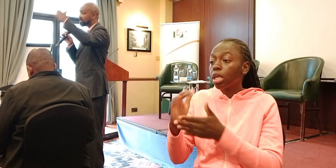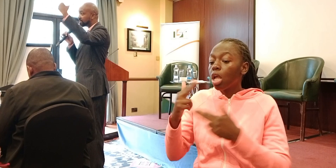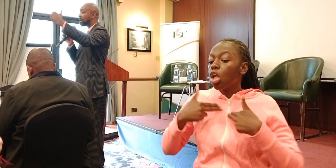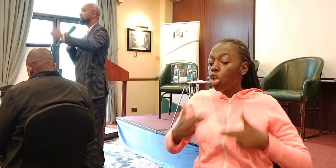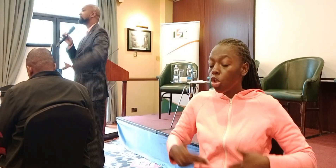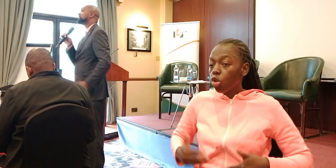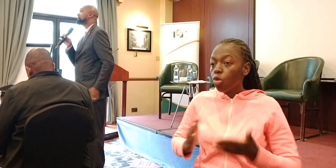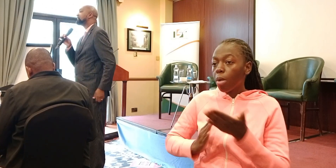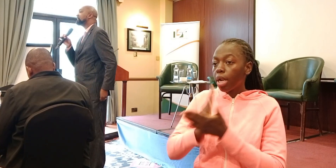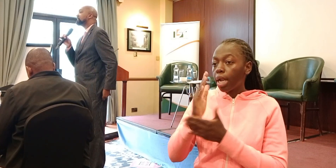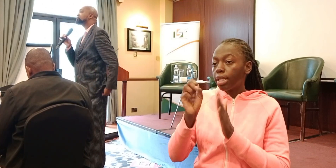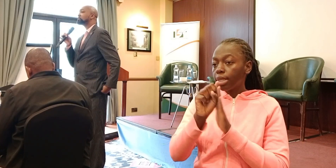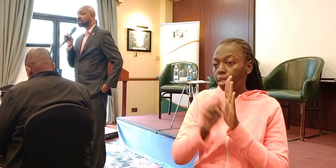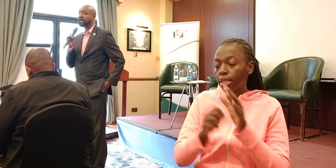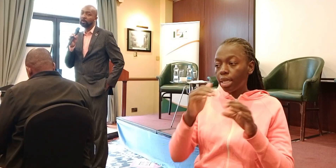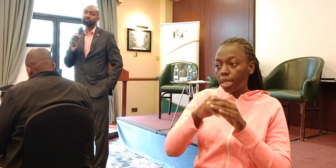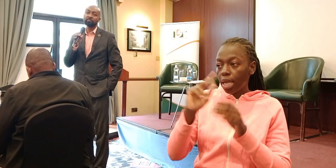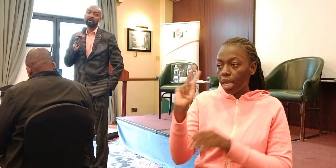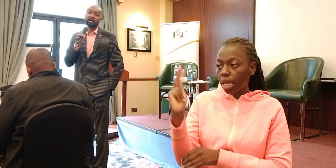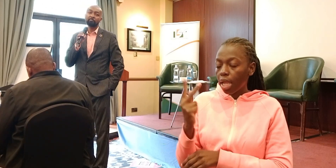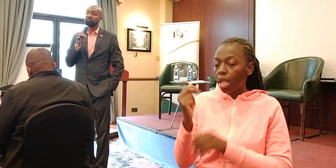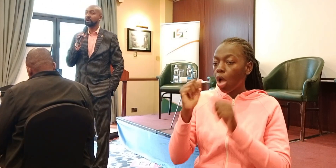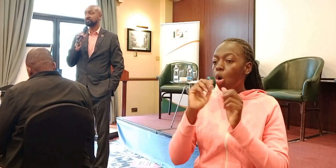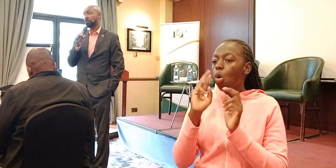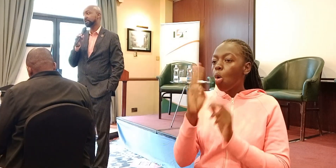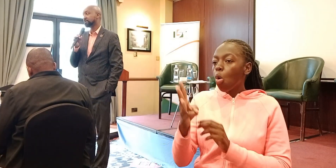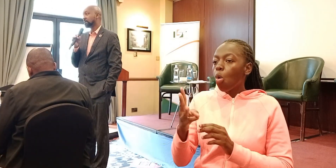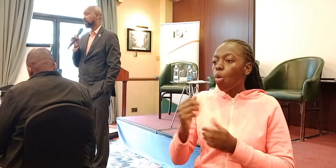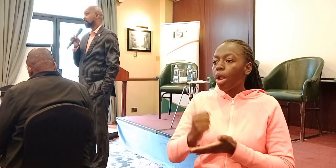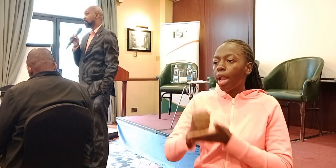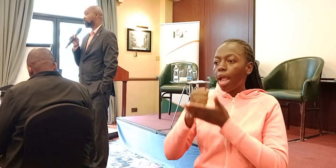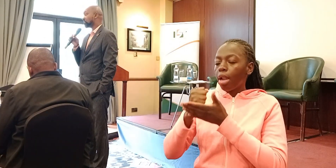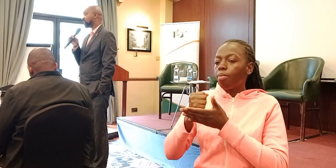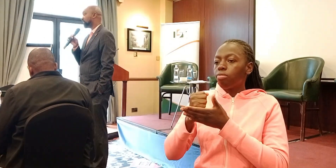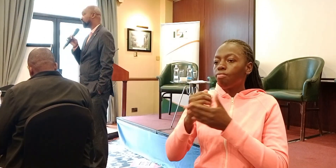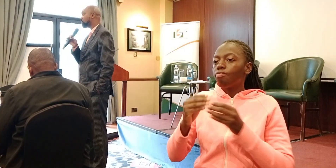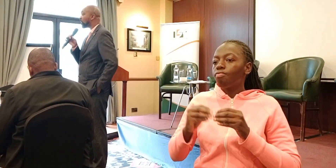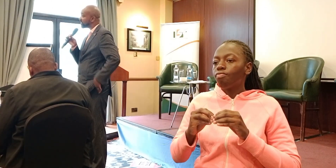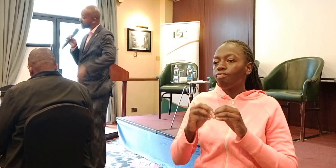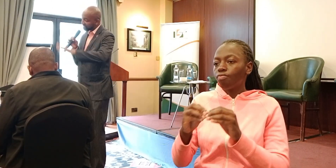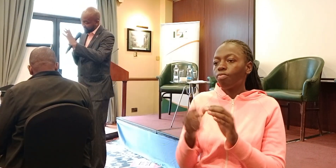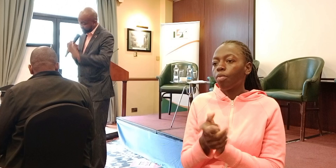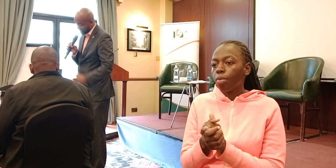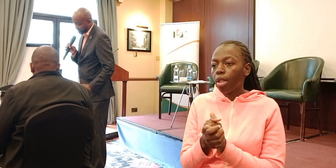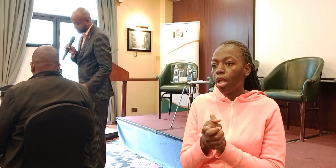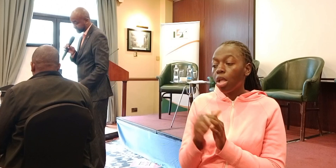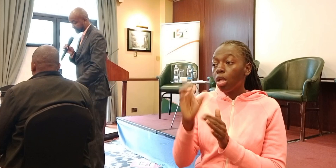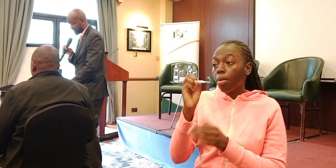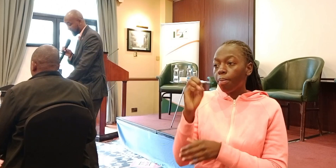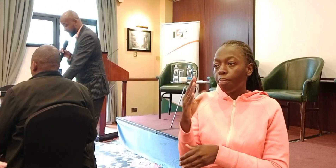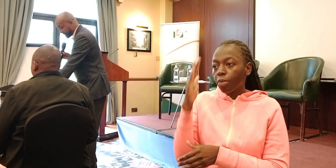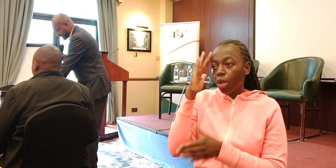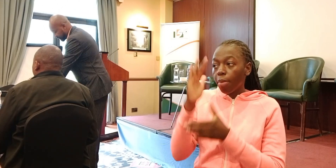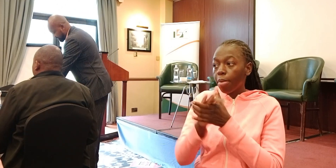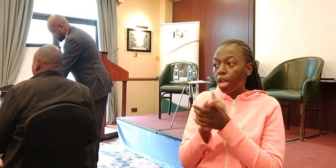rights state in Kenya, it would really help moving us forward. Because I believe with all these things that I've said,